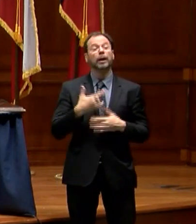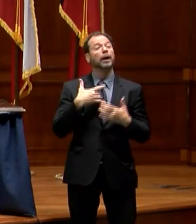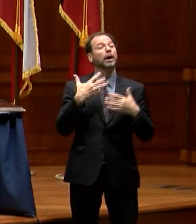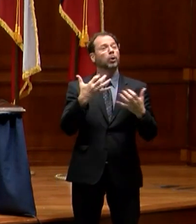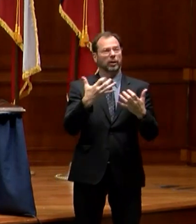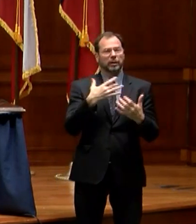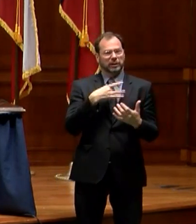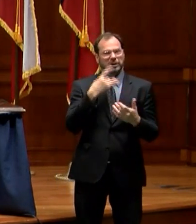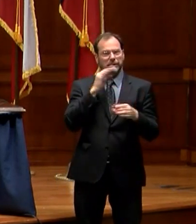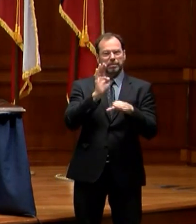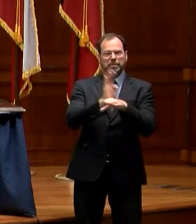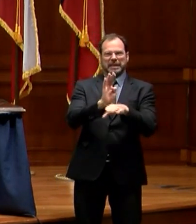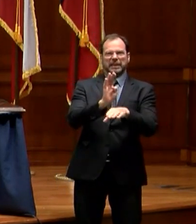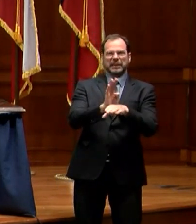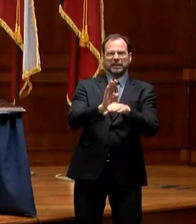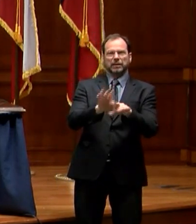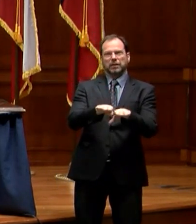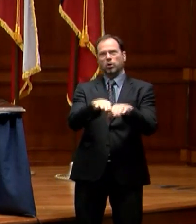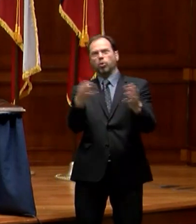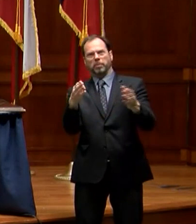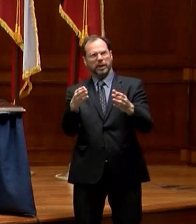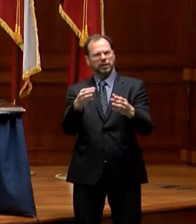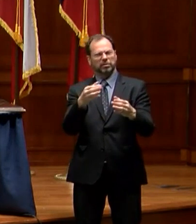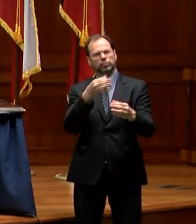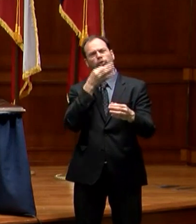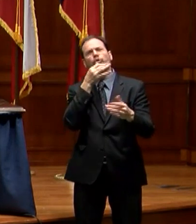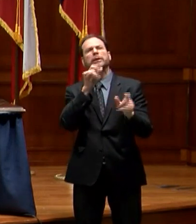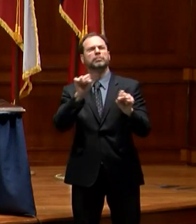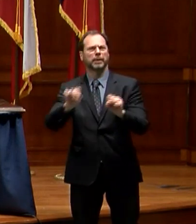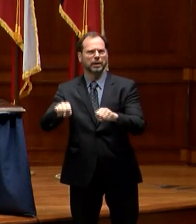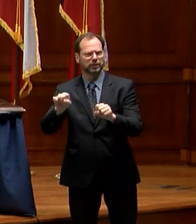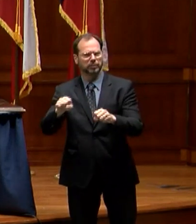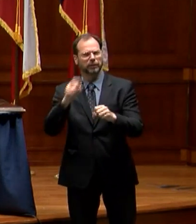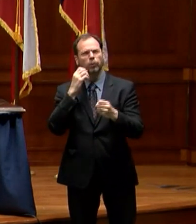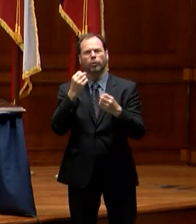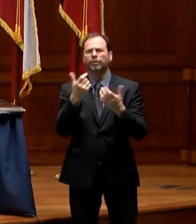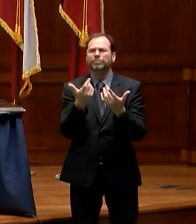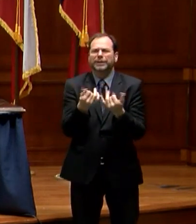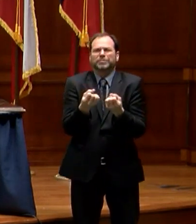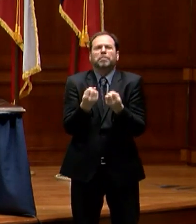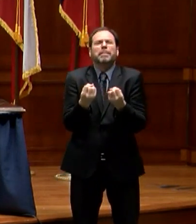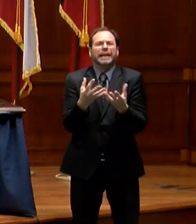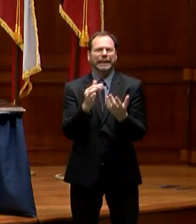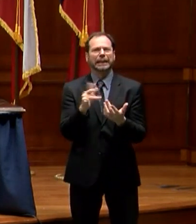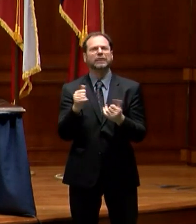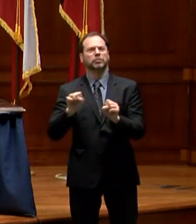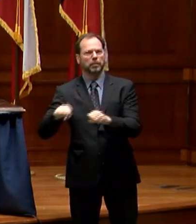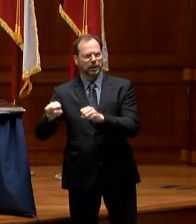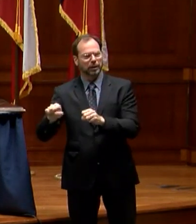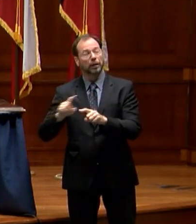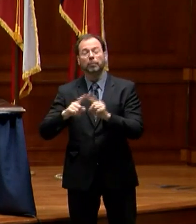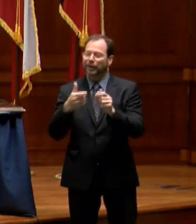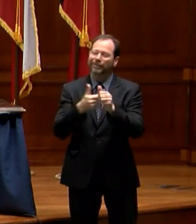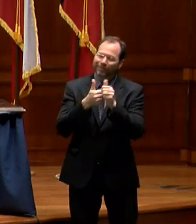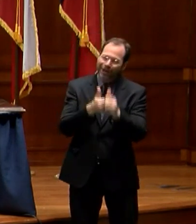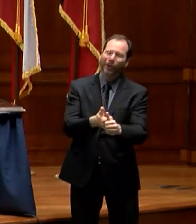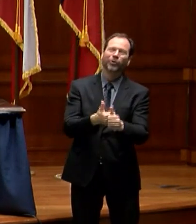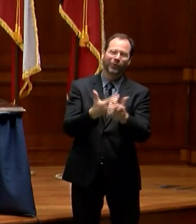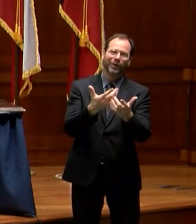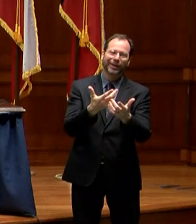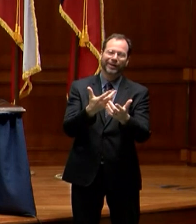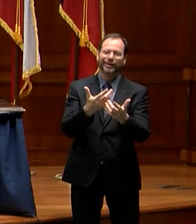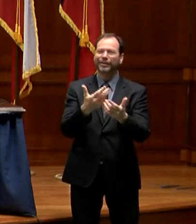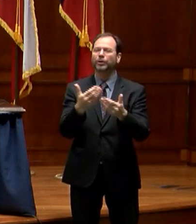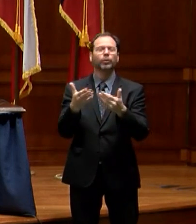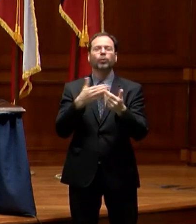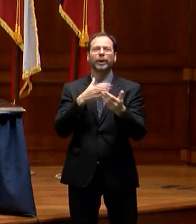recharging of the business sector to happen as quickly as possible for as many businesses as possible in alignment with the